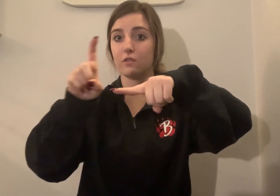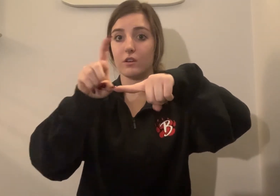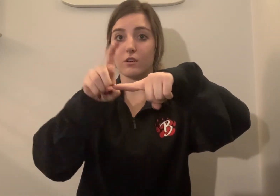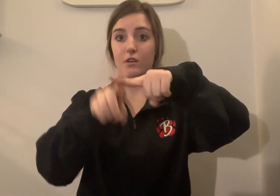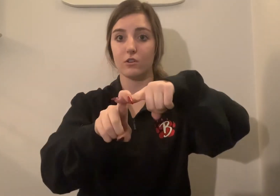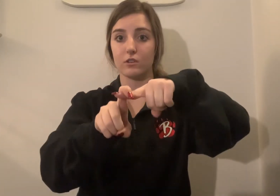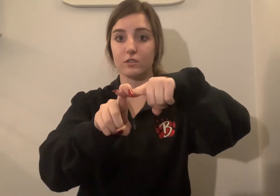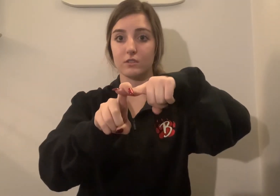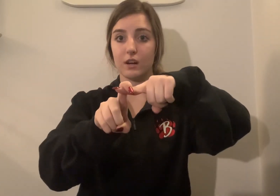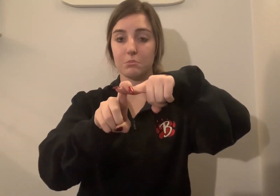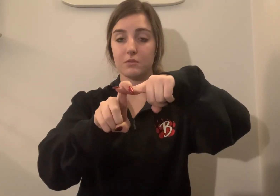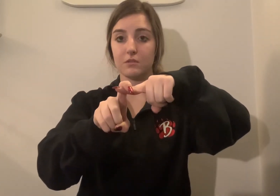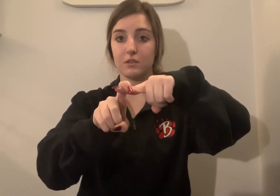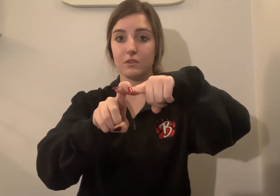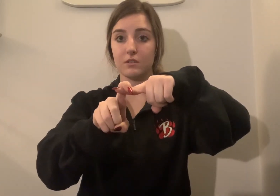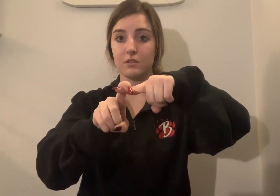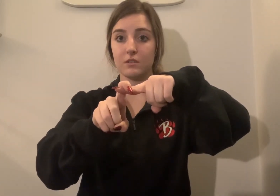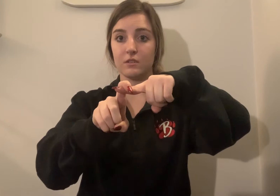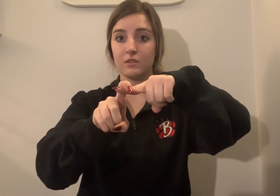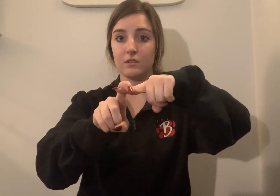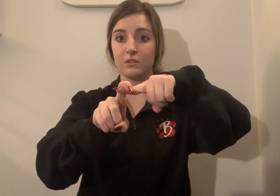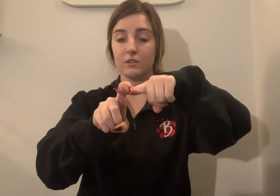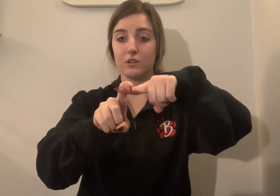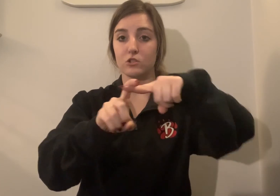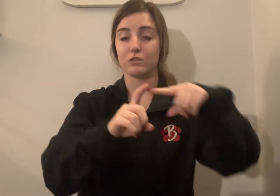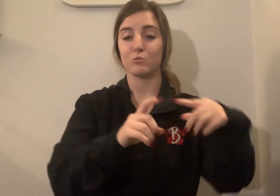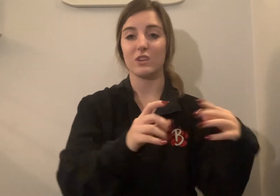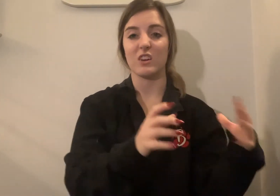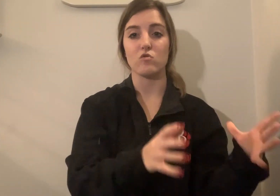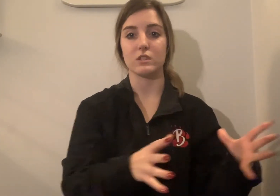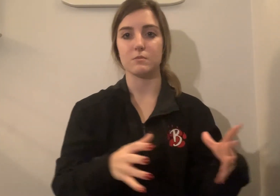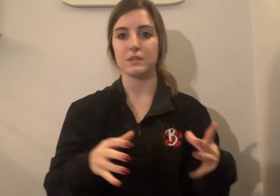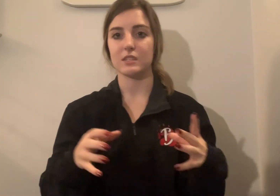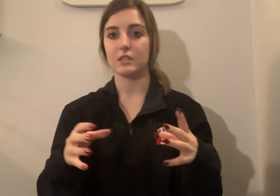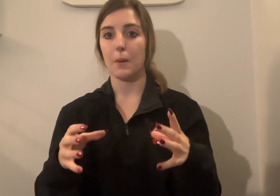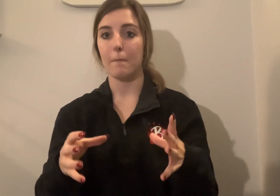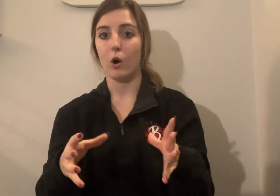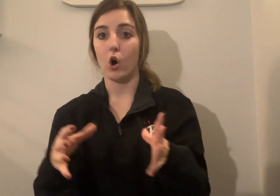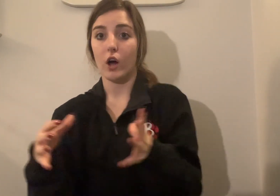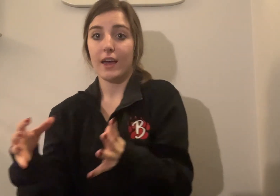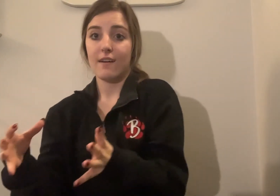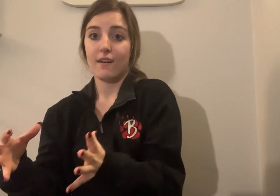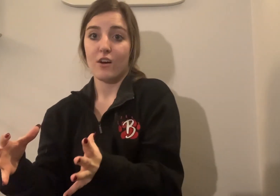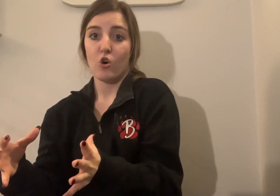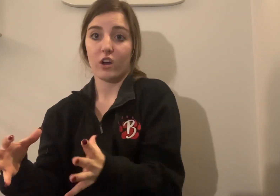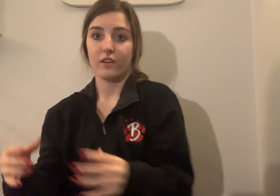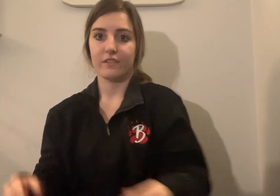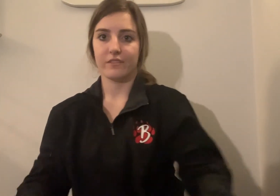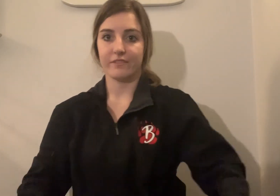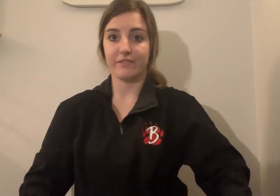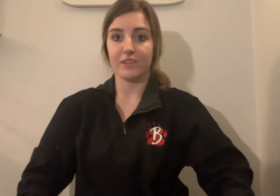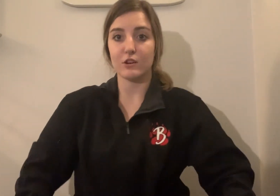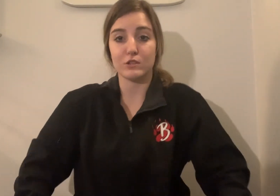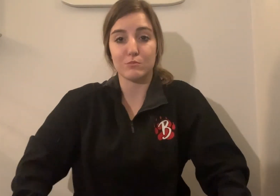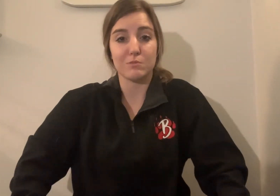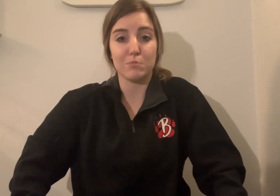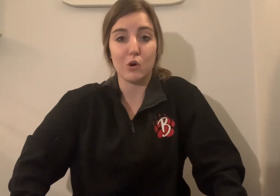finger hooks on top. So it's more like Christmas ball hook. Christmas ball